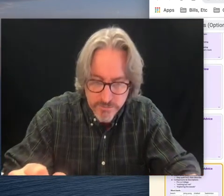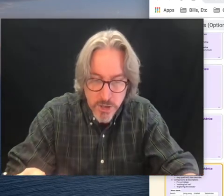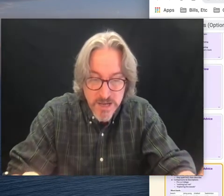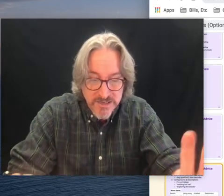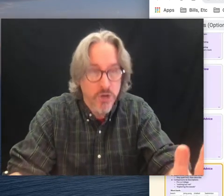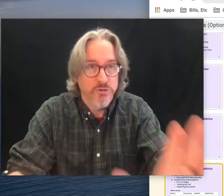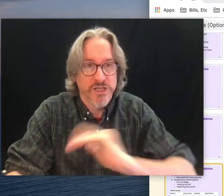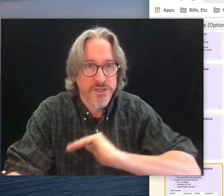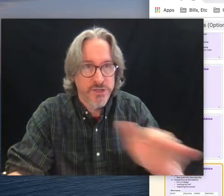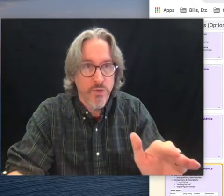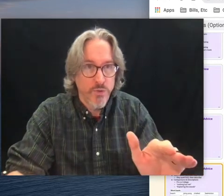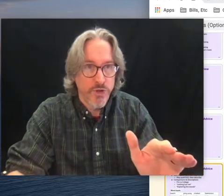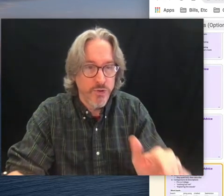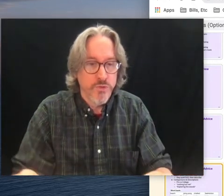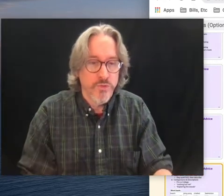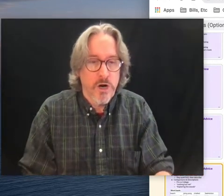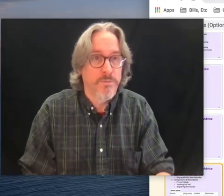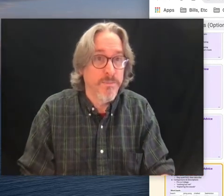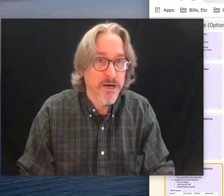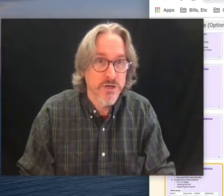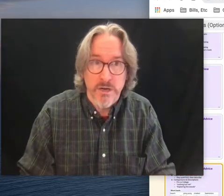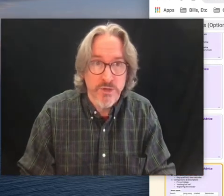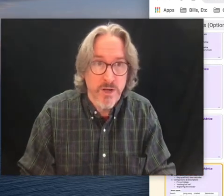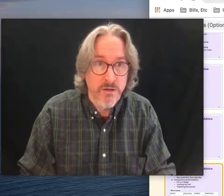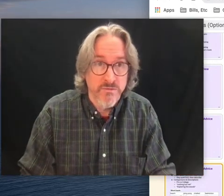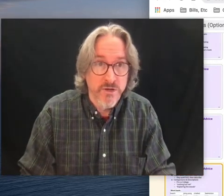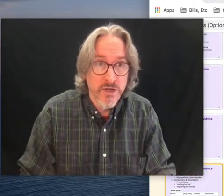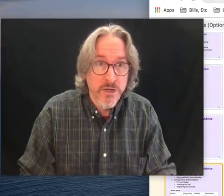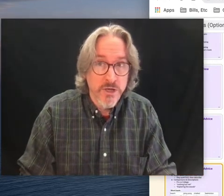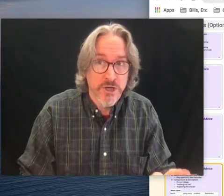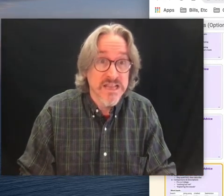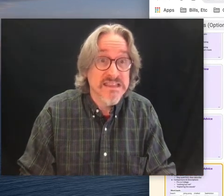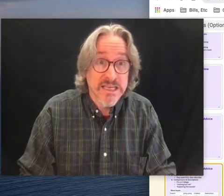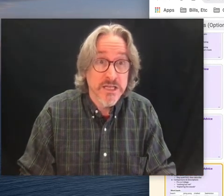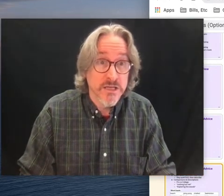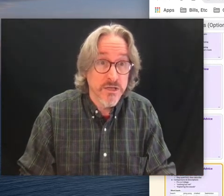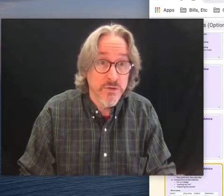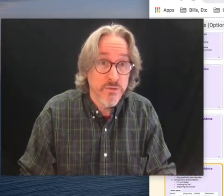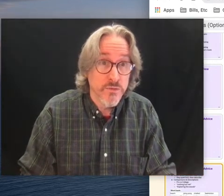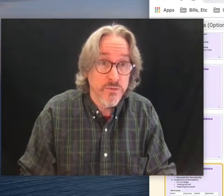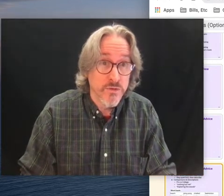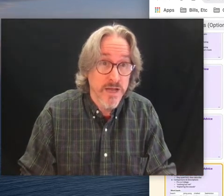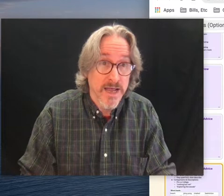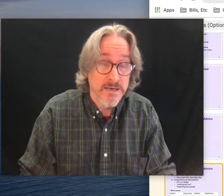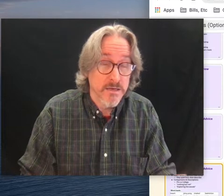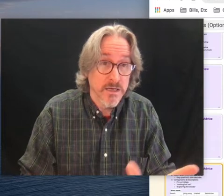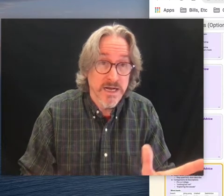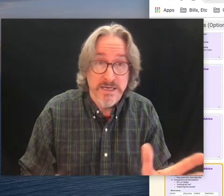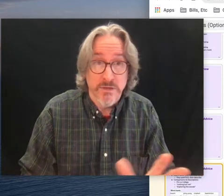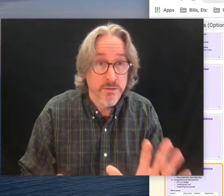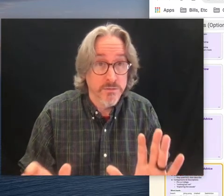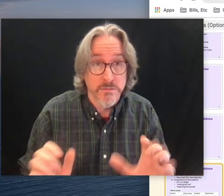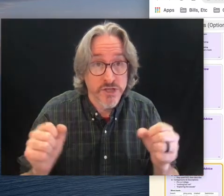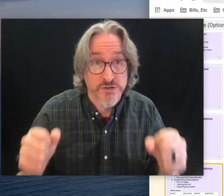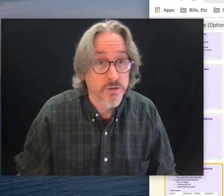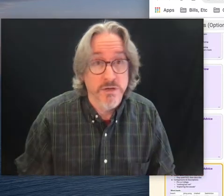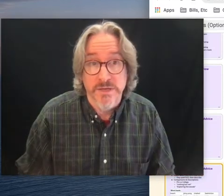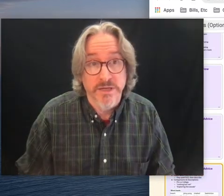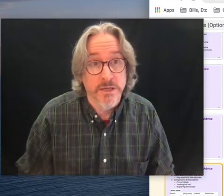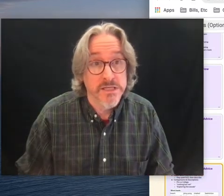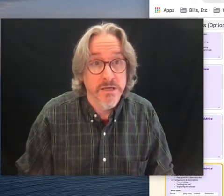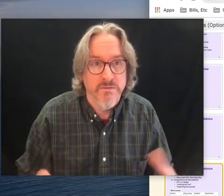question. So just so you are prepared, number 12, you're going to think you had, I don't know, a